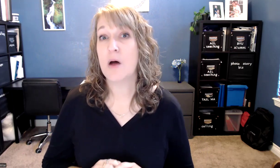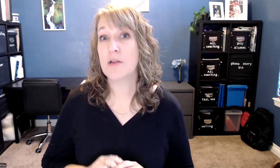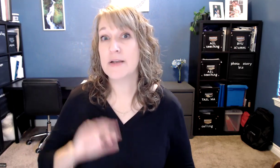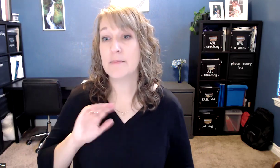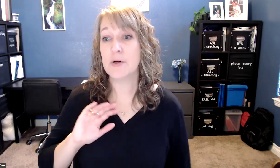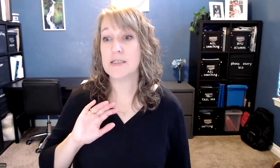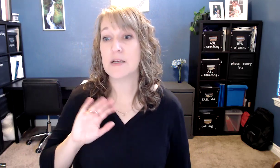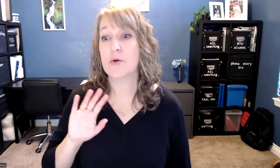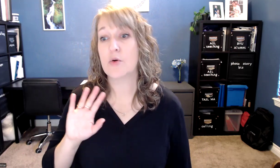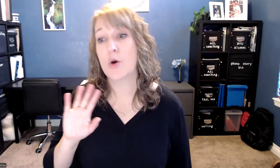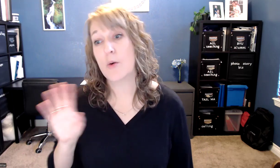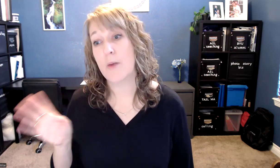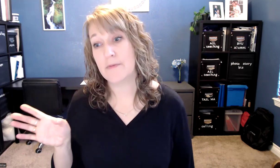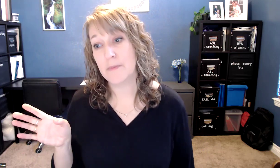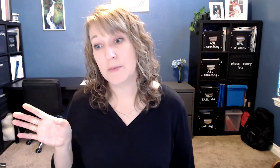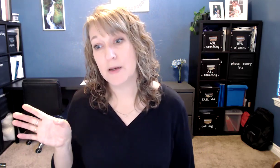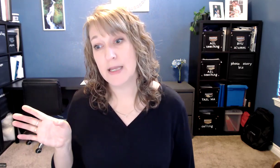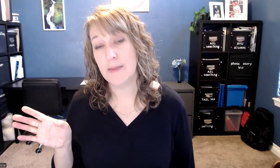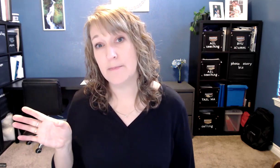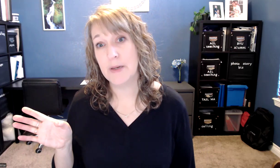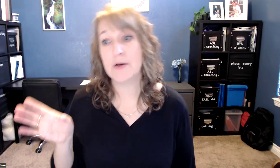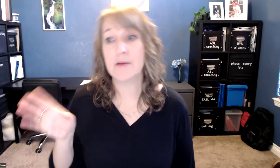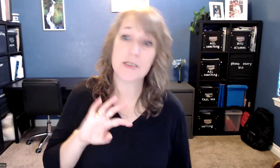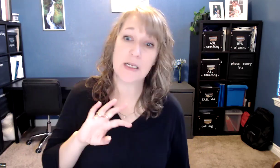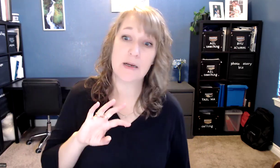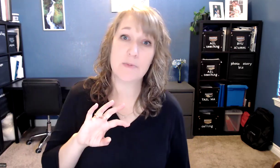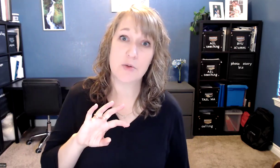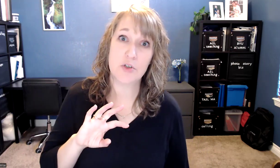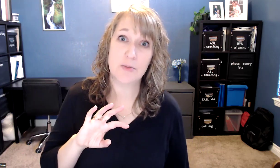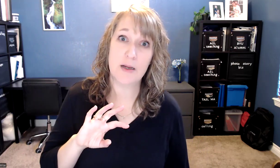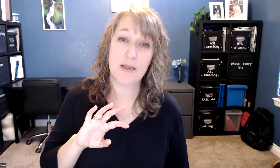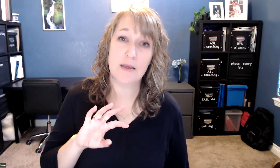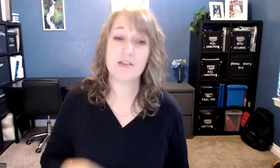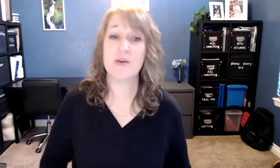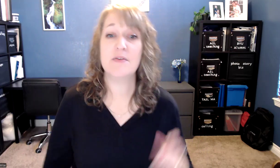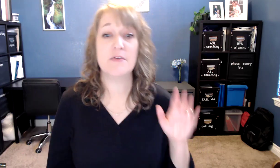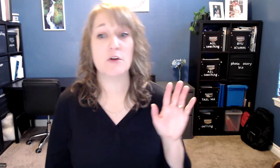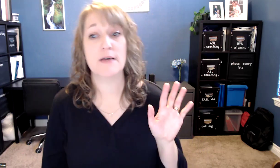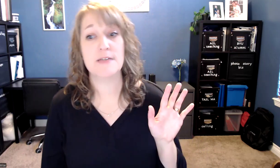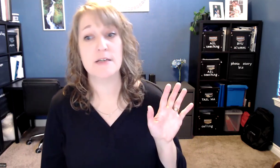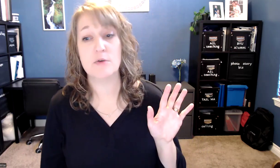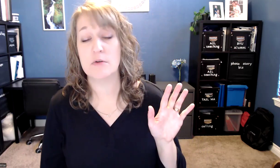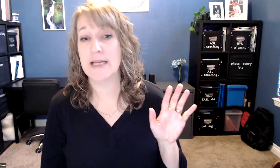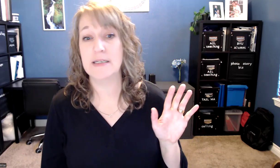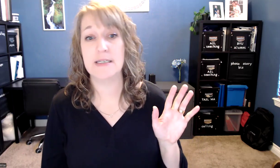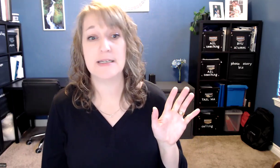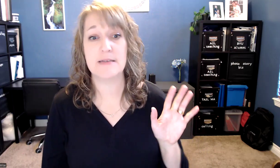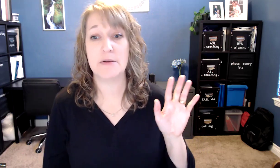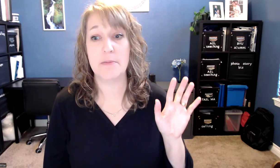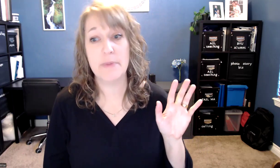smaller number is going to go away from your body, and the bigger number is going to come toward your body. Okay, so even if you're left-handed or right-handed, it doesn't matter. The bigger